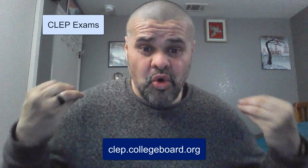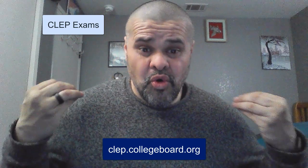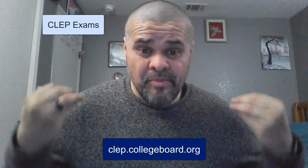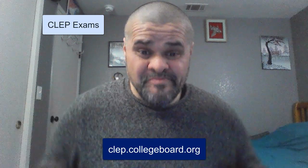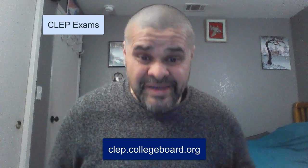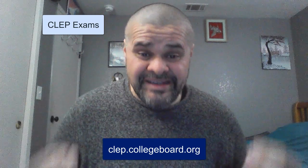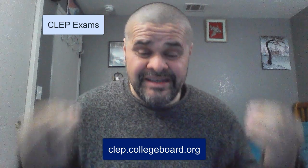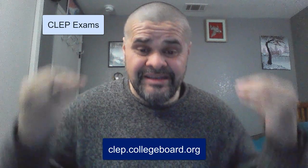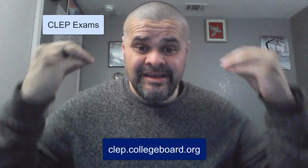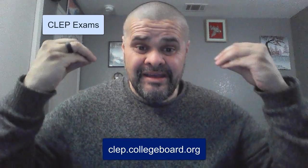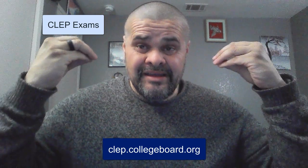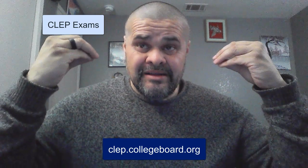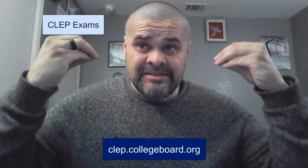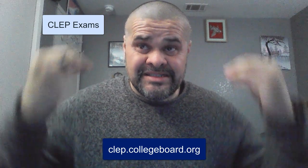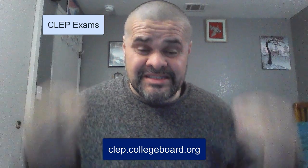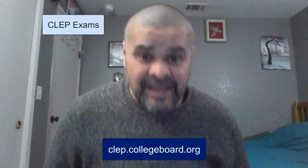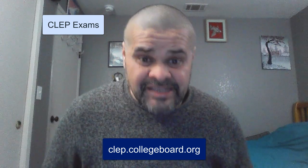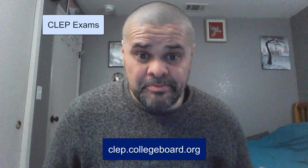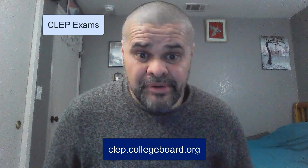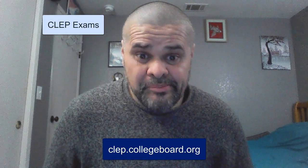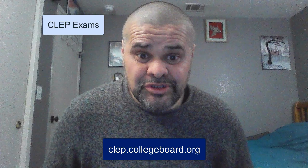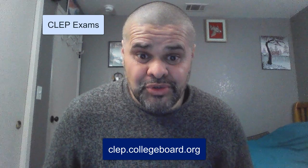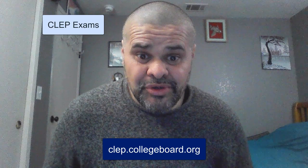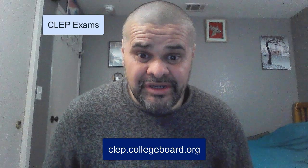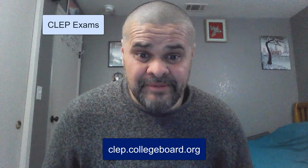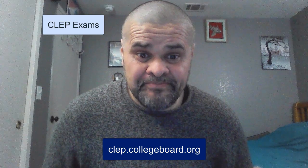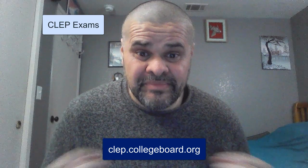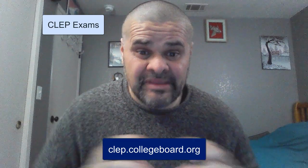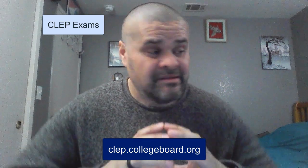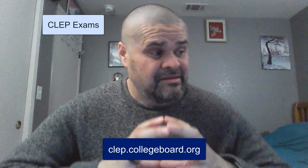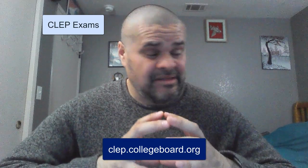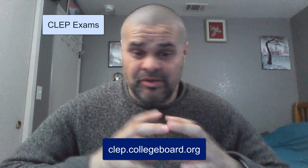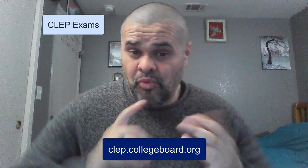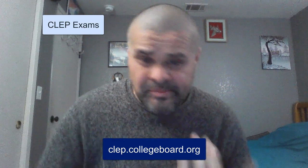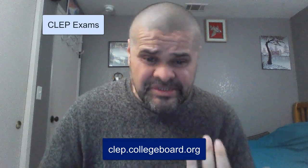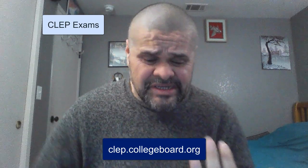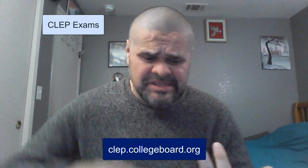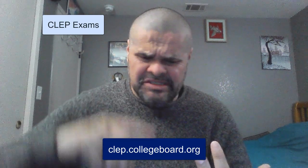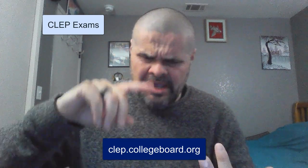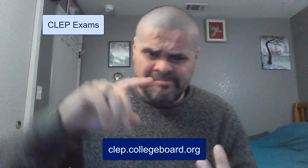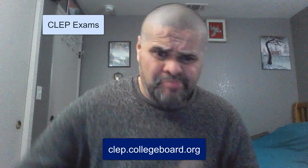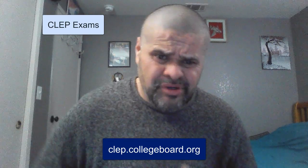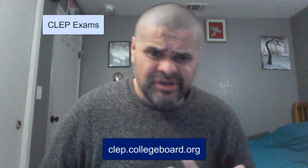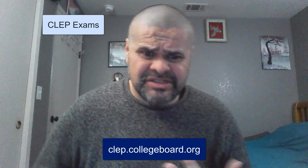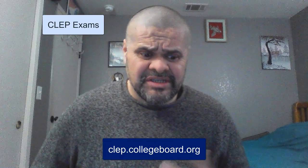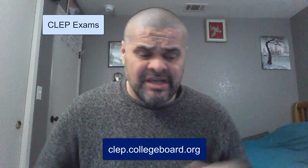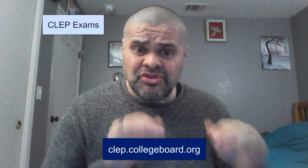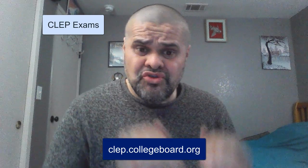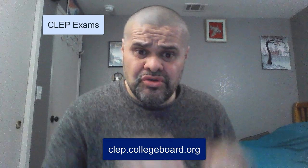so many test preparatory like websites, books, so you